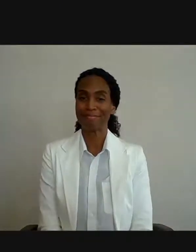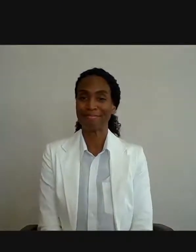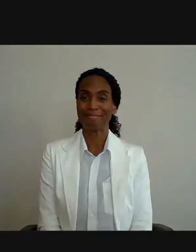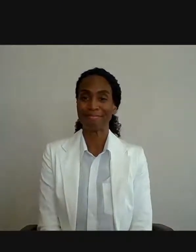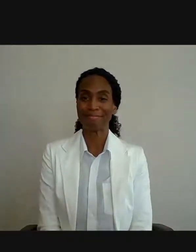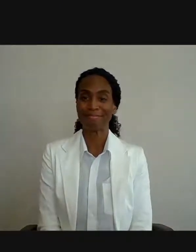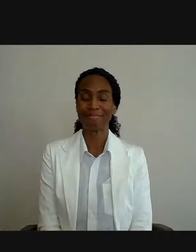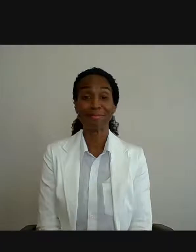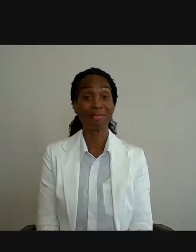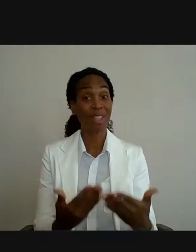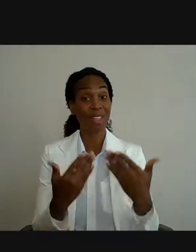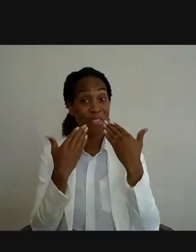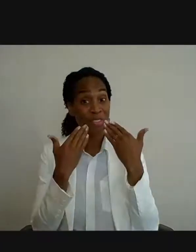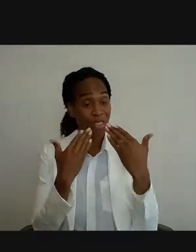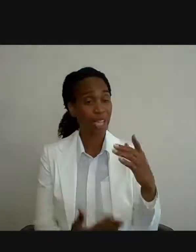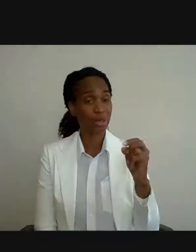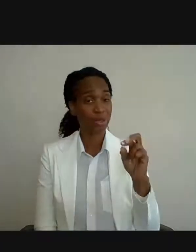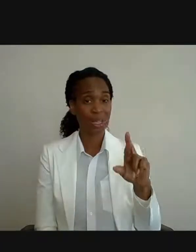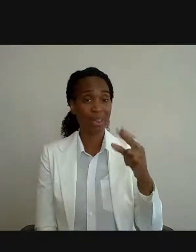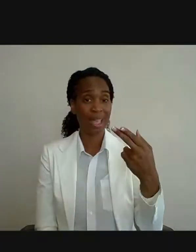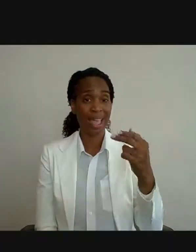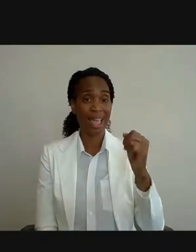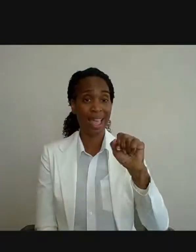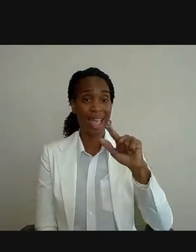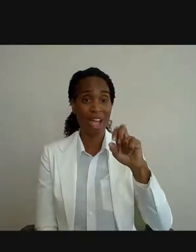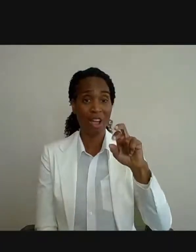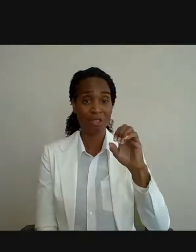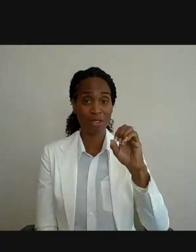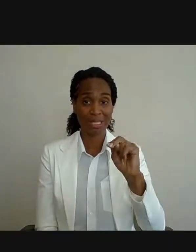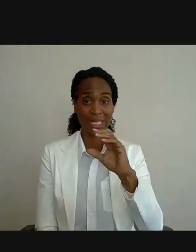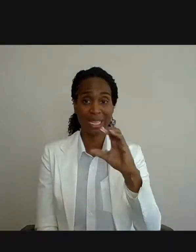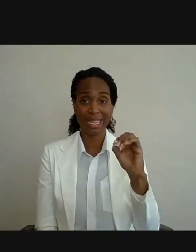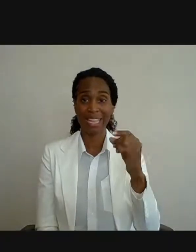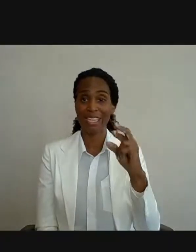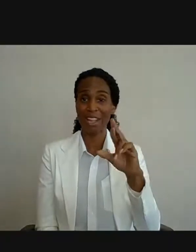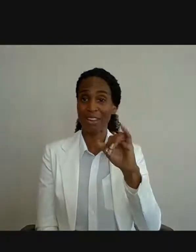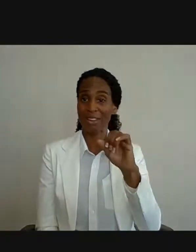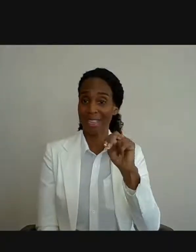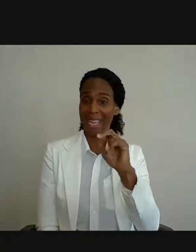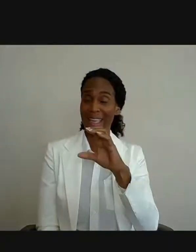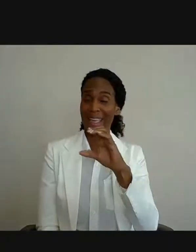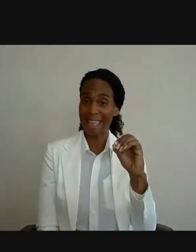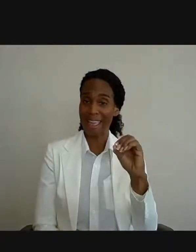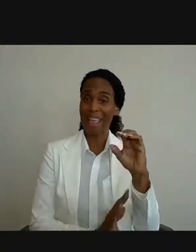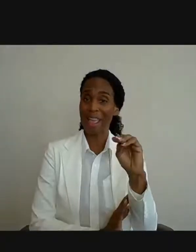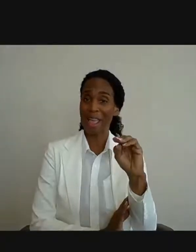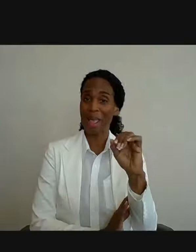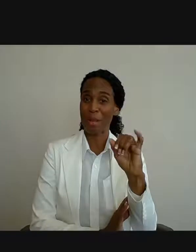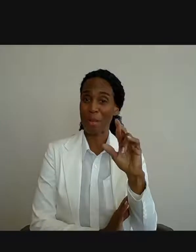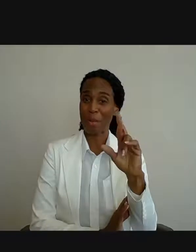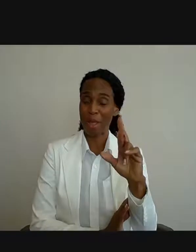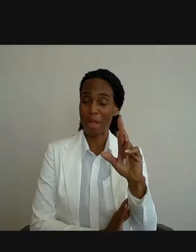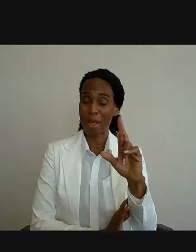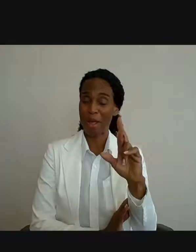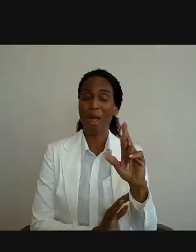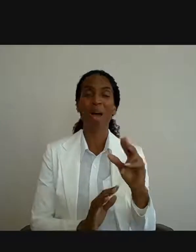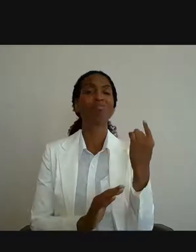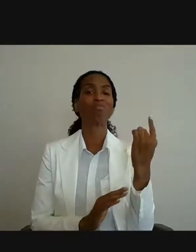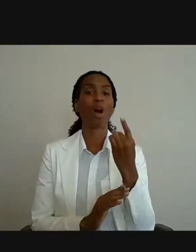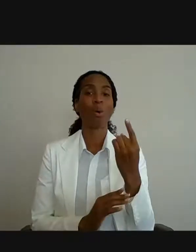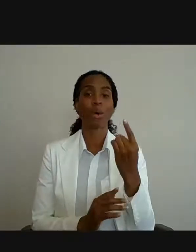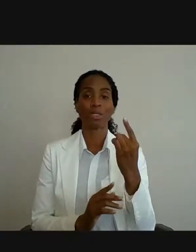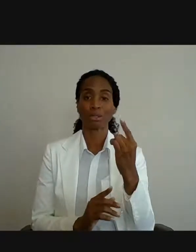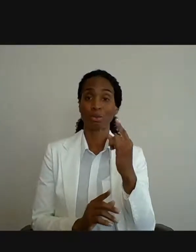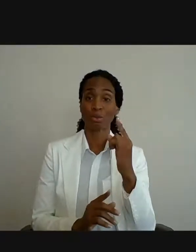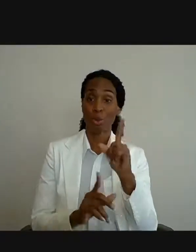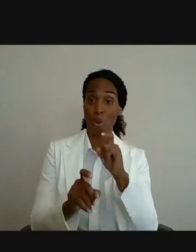Thank you, Dr. Halverson, and thank you, Dr. Caine, and thank you, Mayor. As always, we'll do our question and